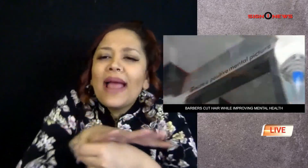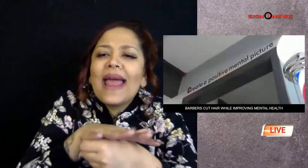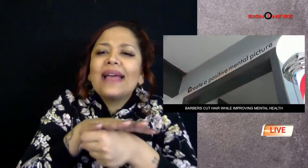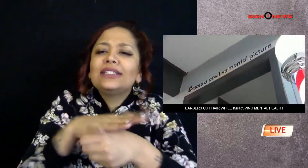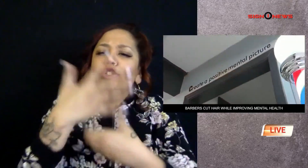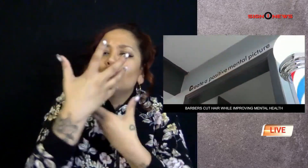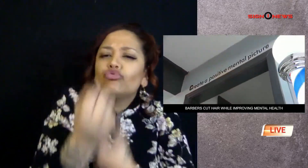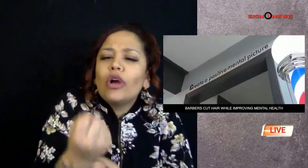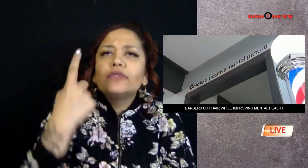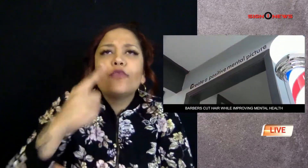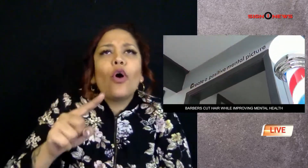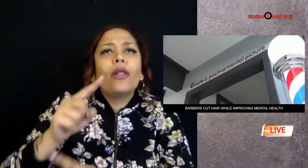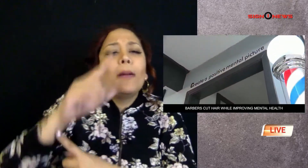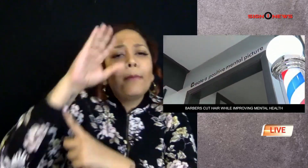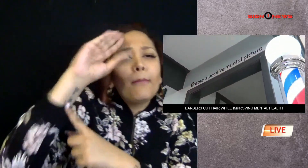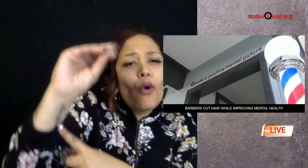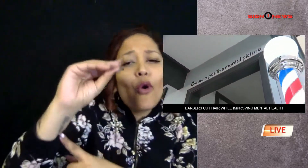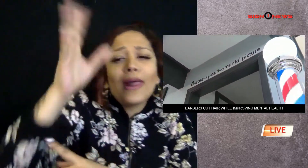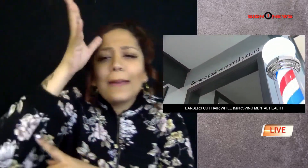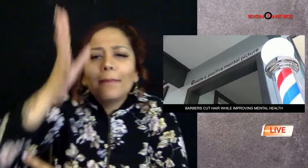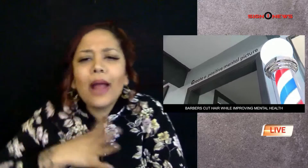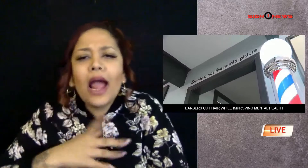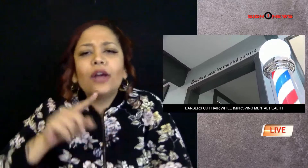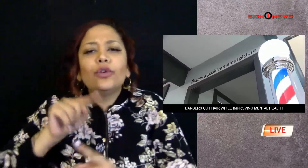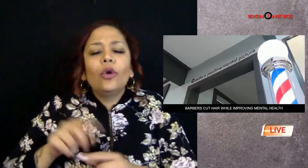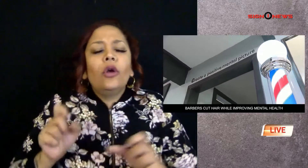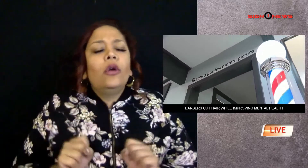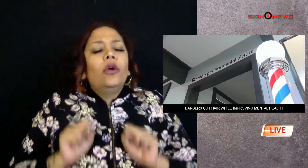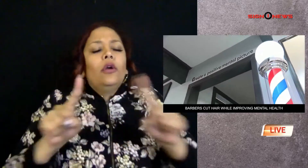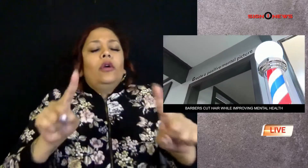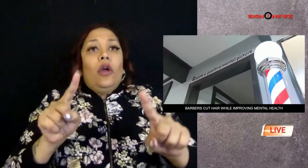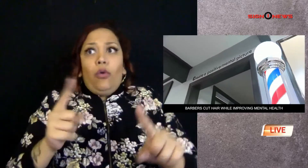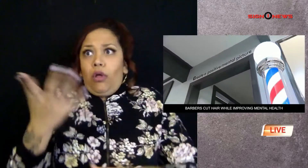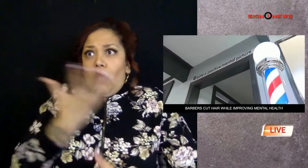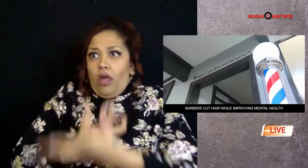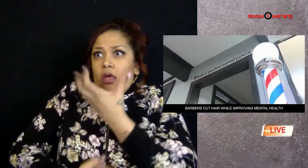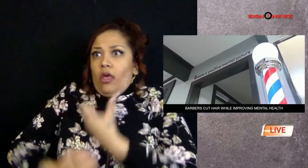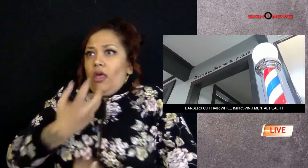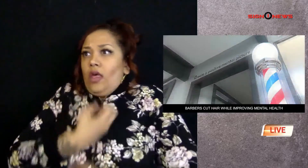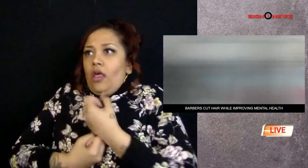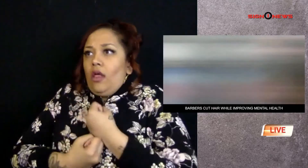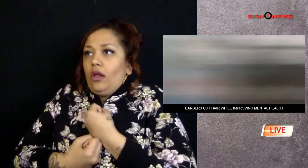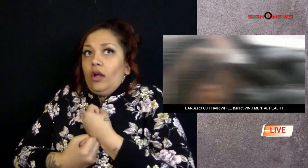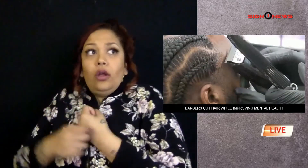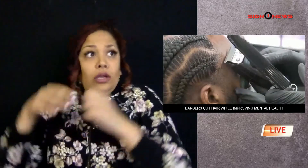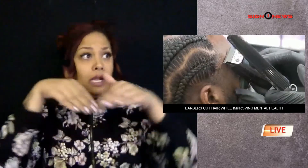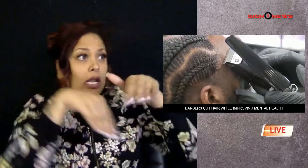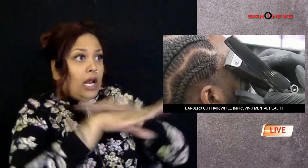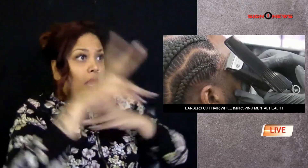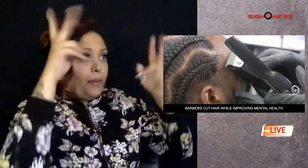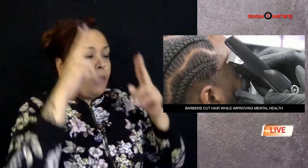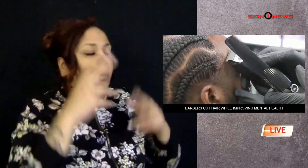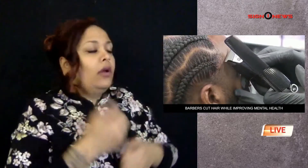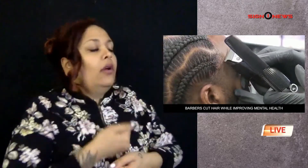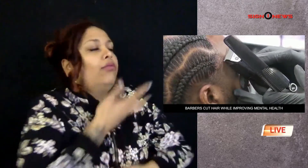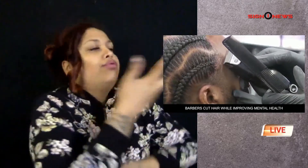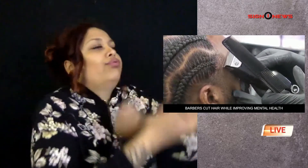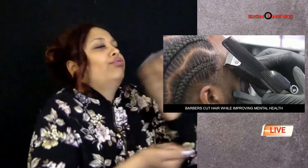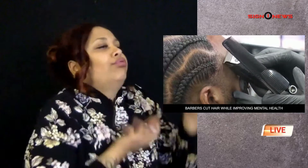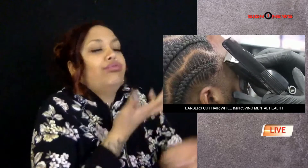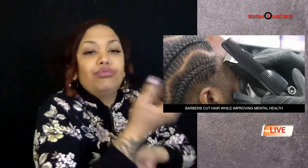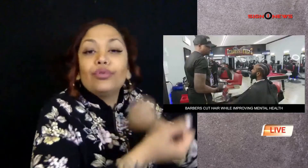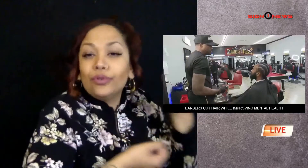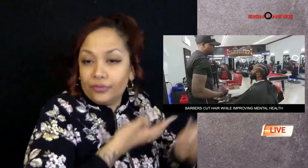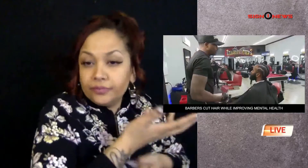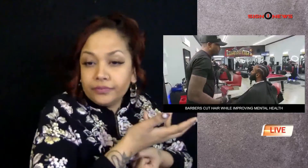They are safe, trusted spaces for boys and men to just vent and